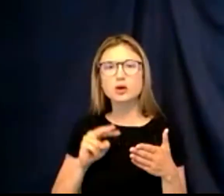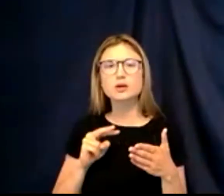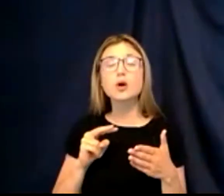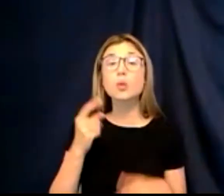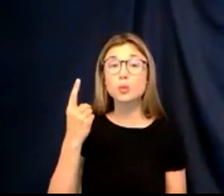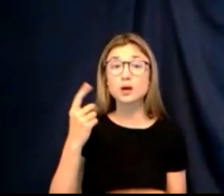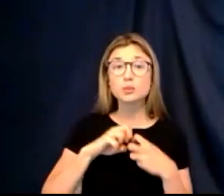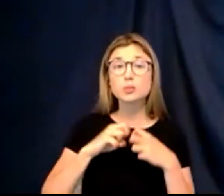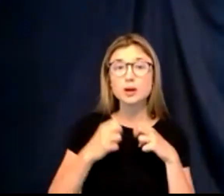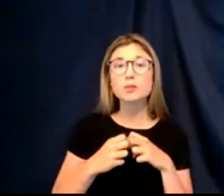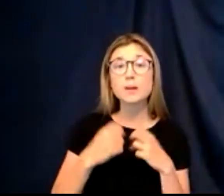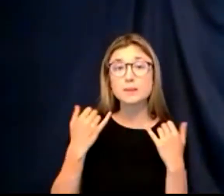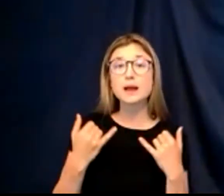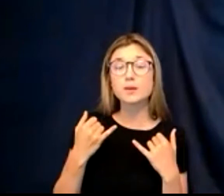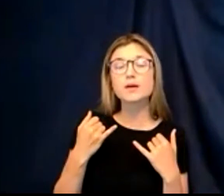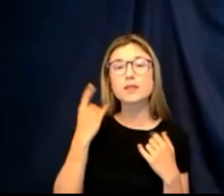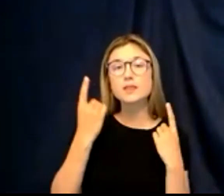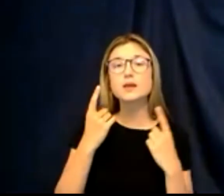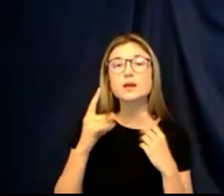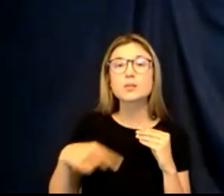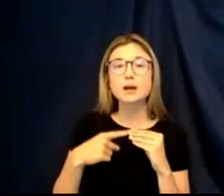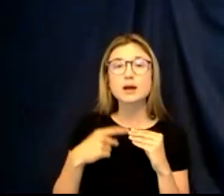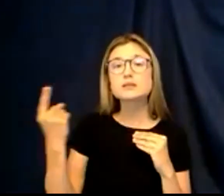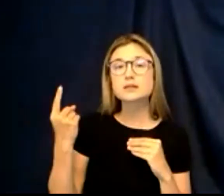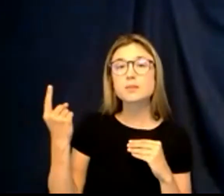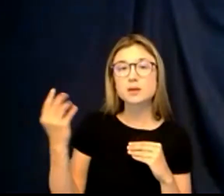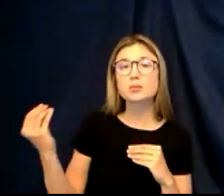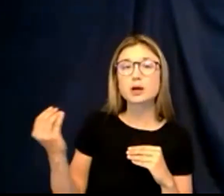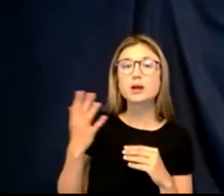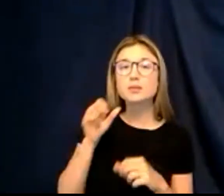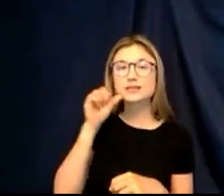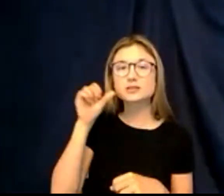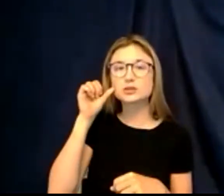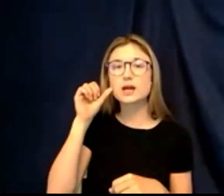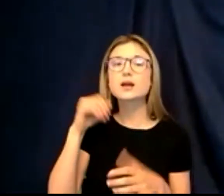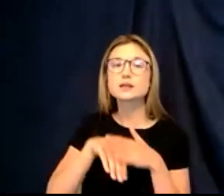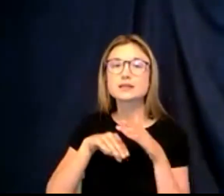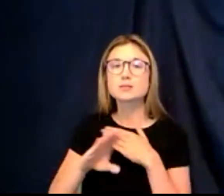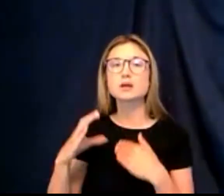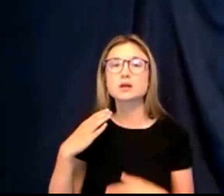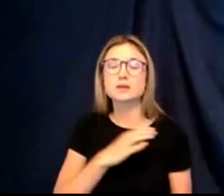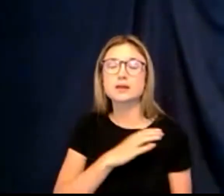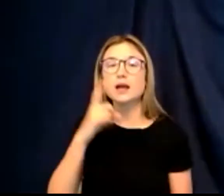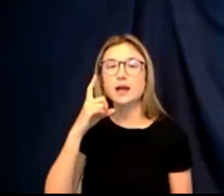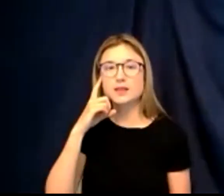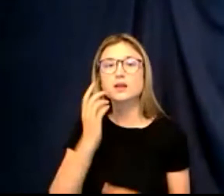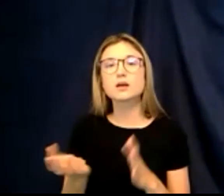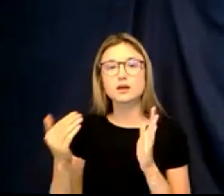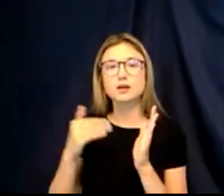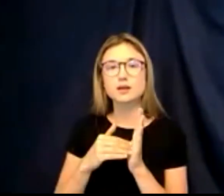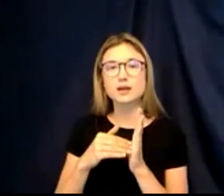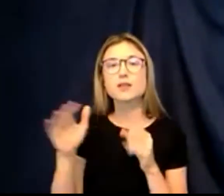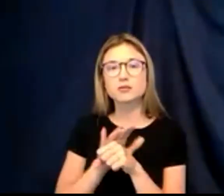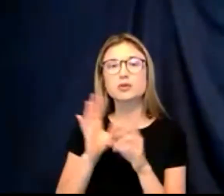brings to mind is, and it's something that was brought up in the accessibility committee, and I think it'll be brought up in the full GACDA meeting, is in